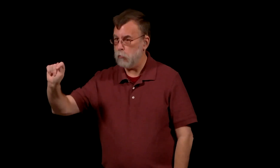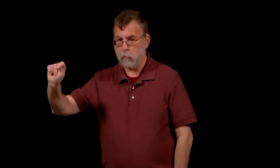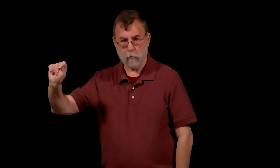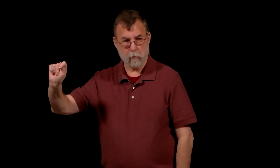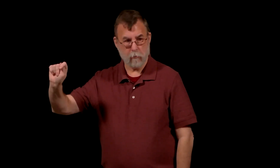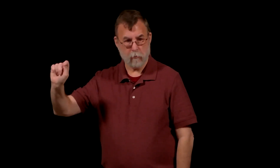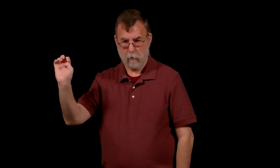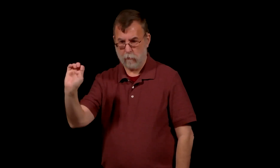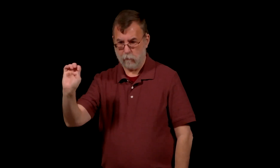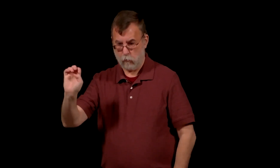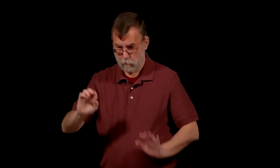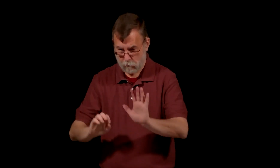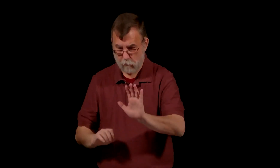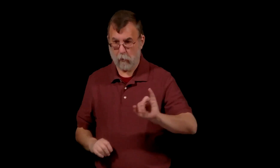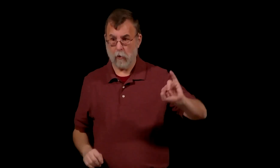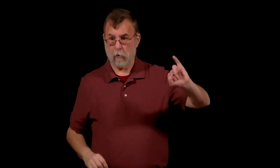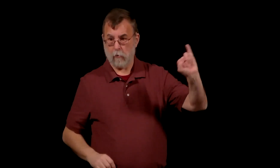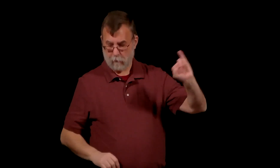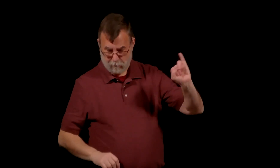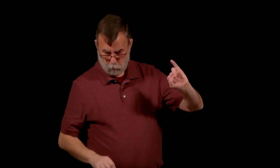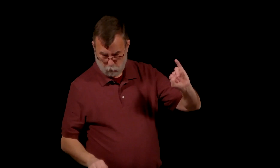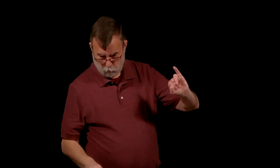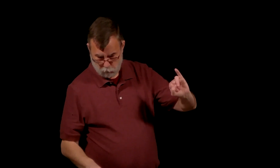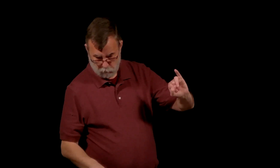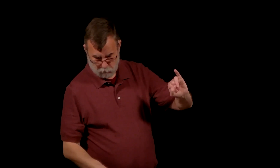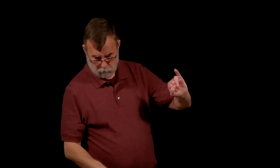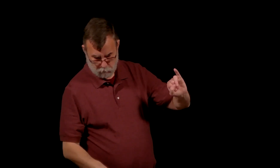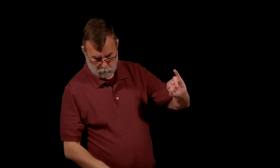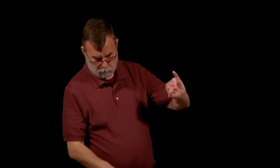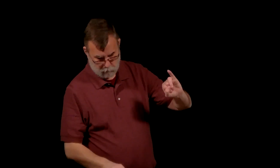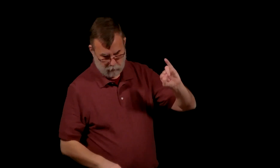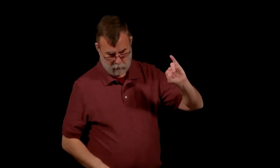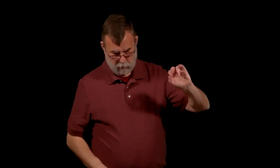is extrovert, that's E, and I